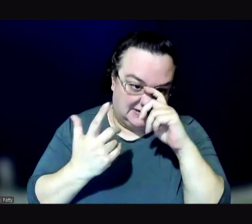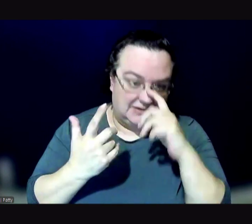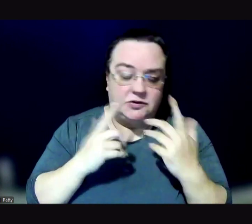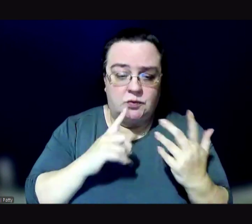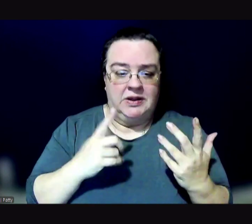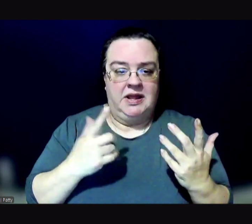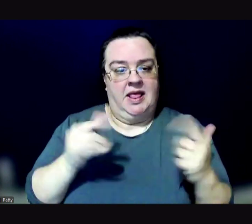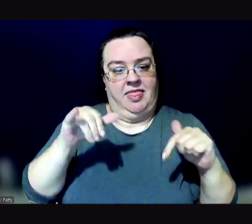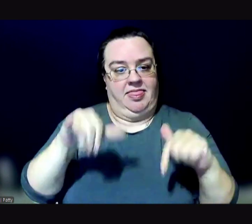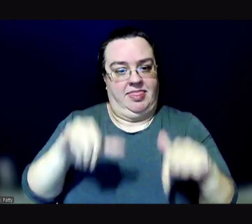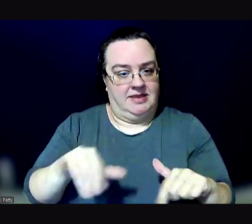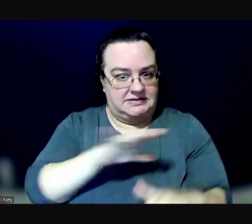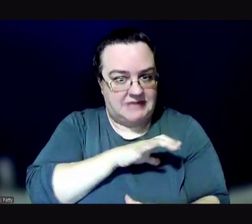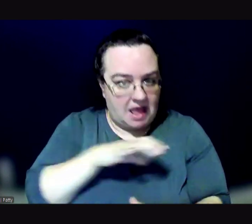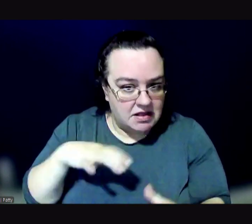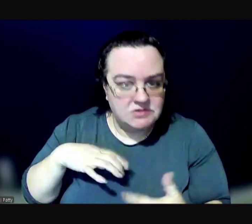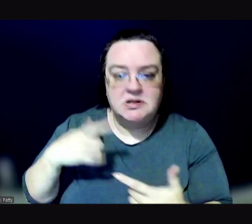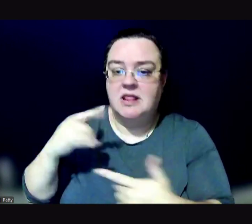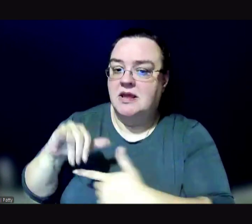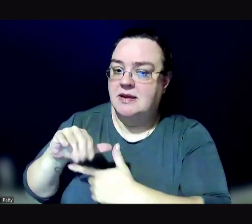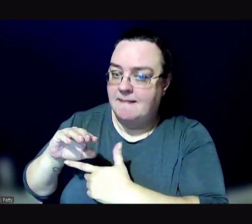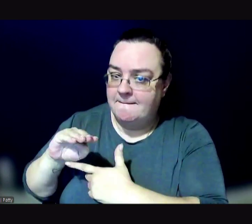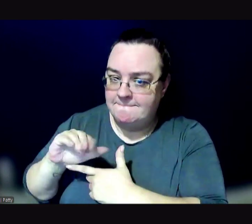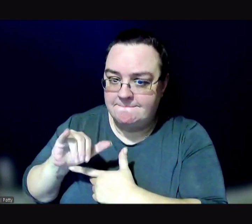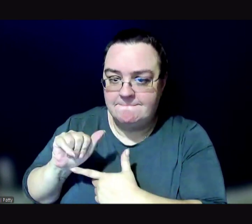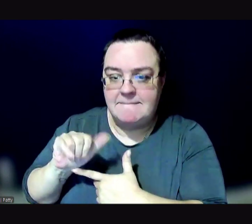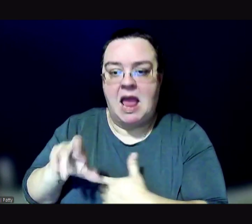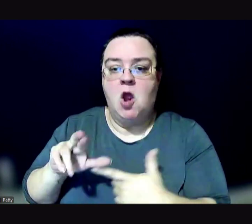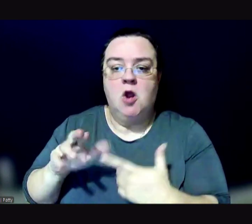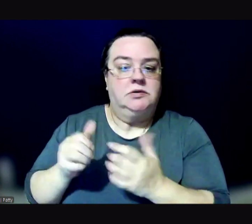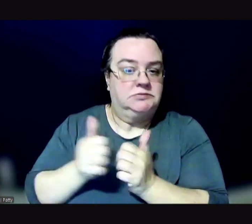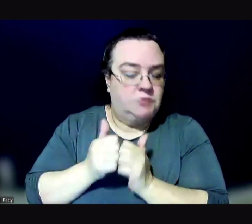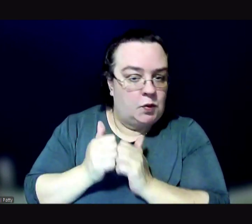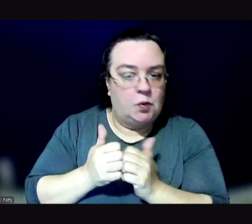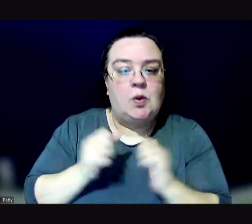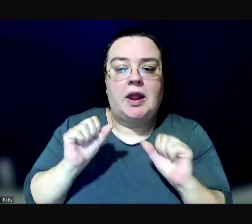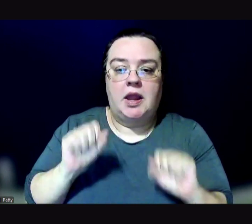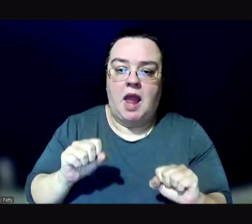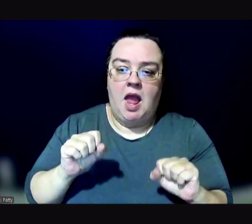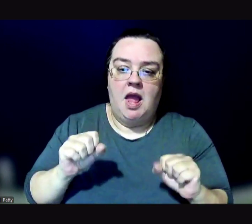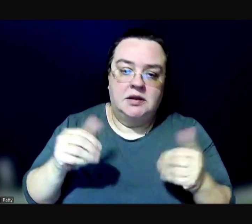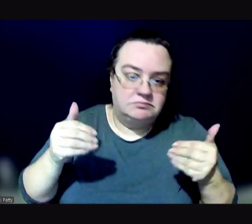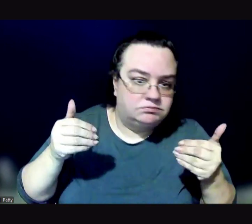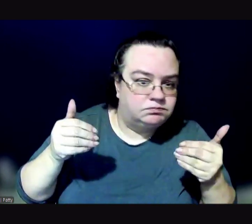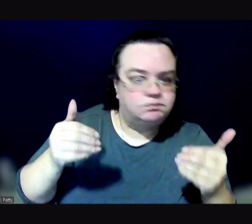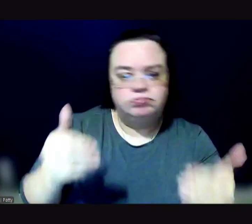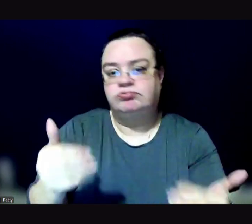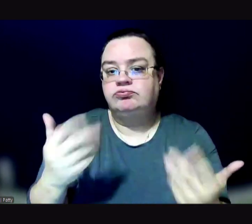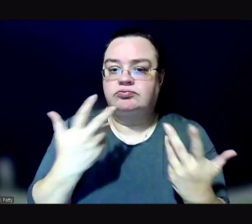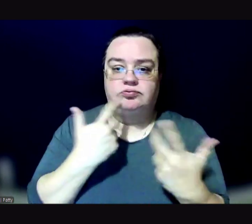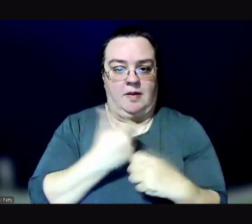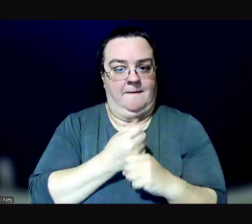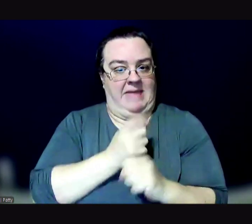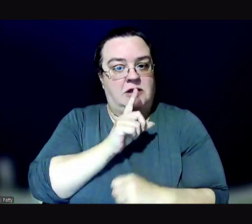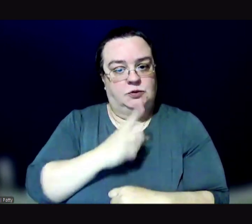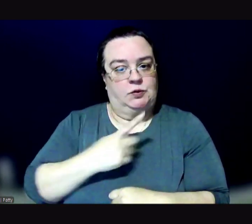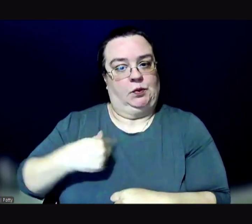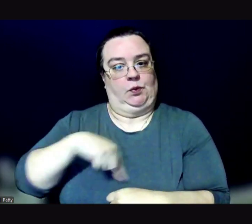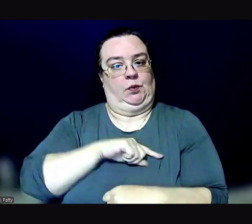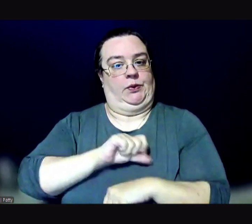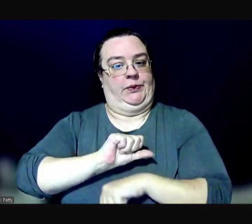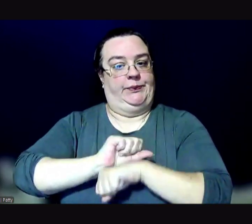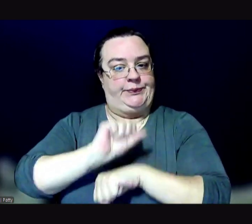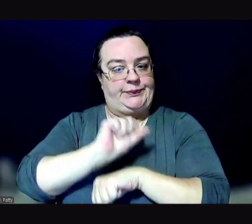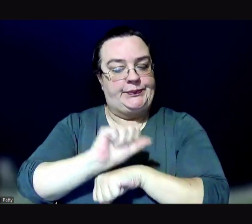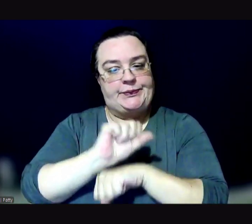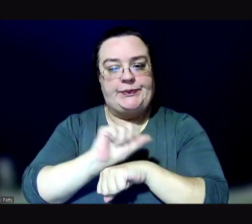this council, mayor and council, can move forward and make sure that we work to the